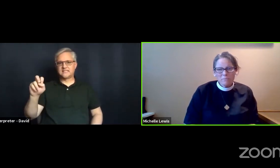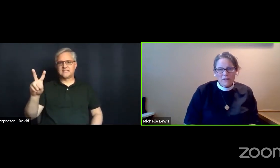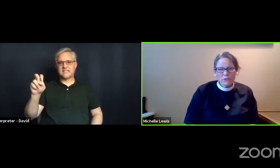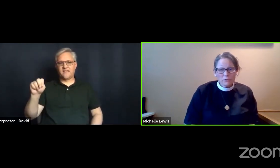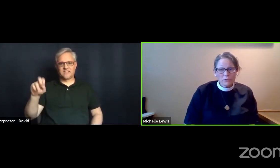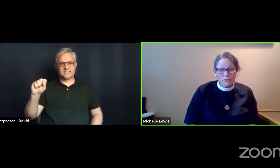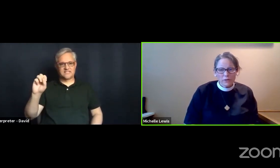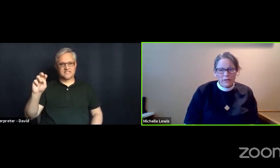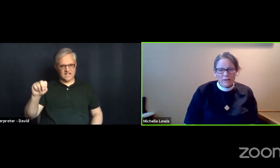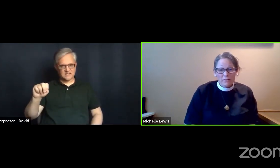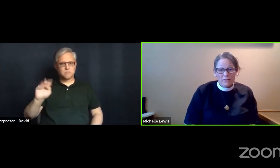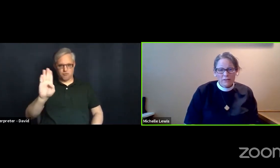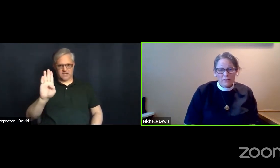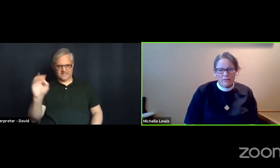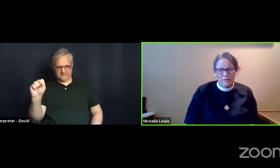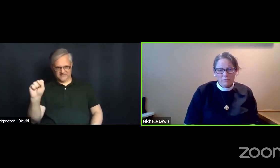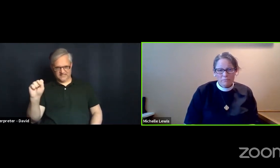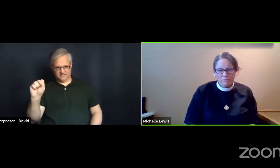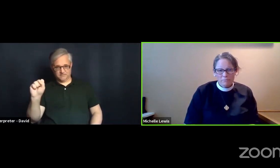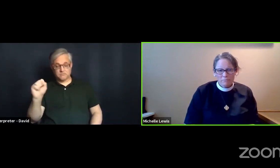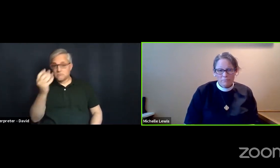And it's a true story.